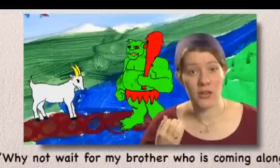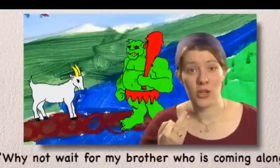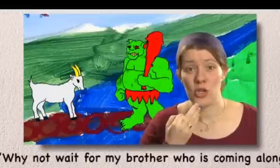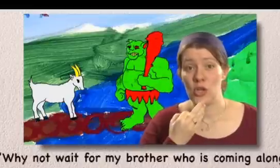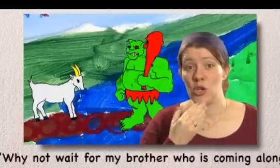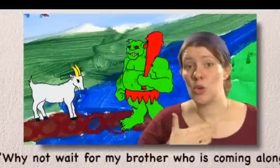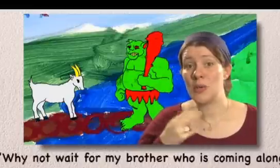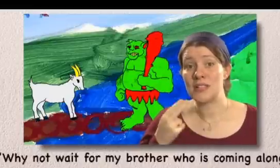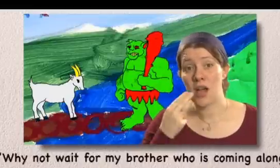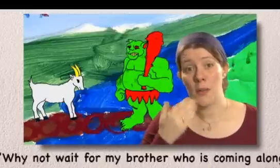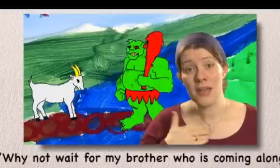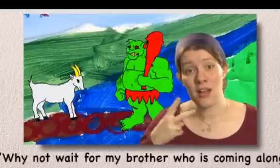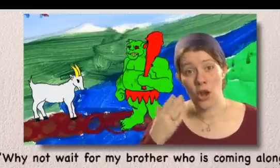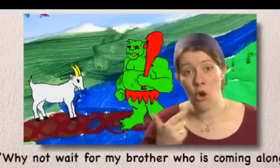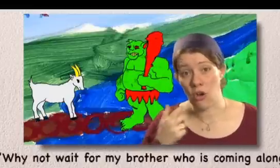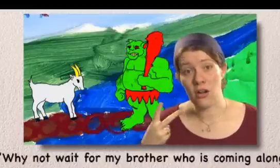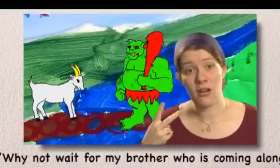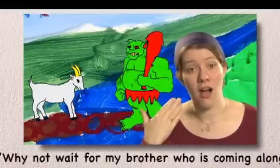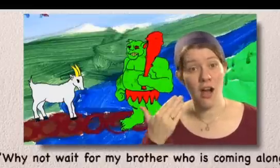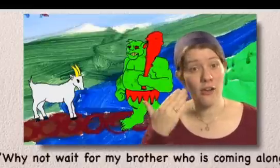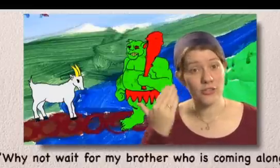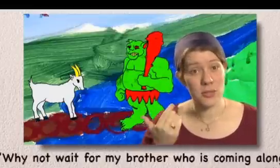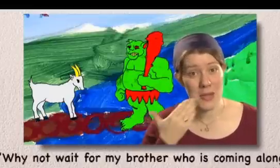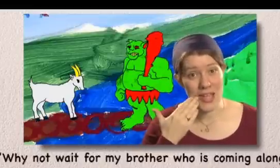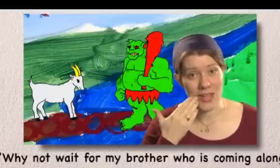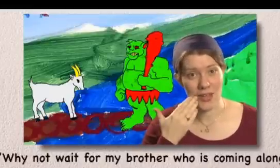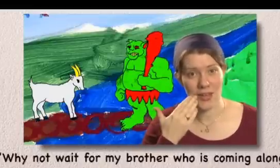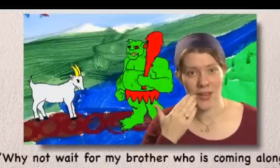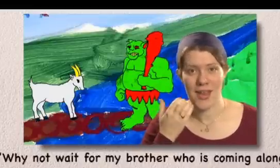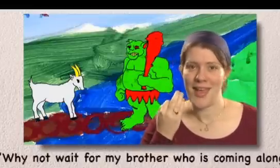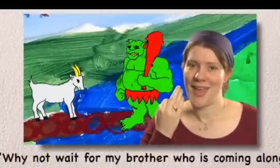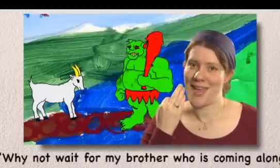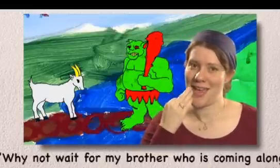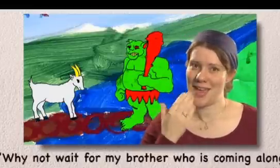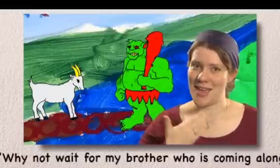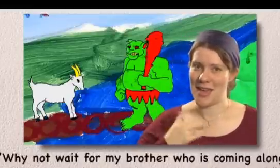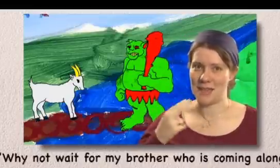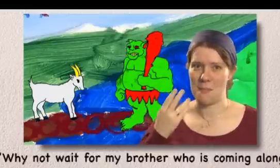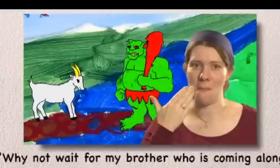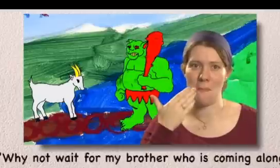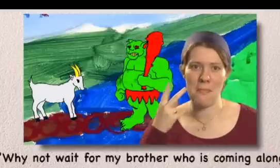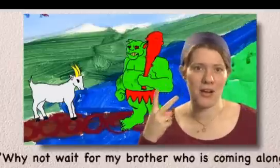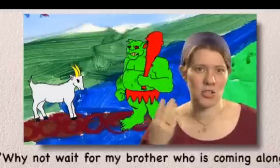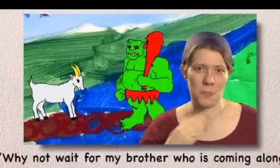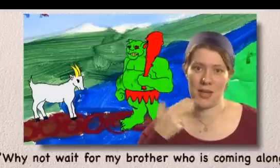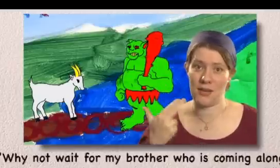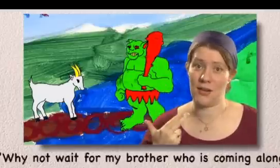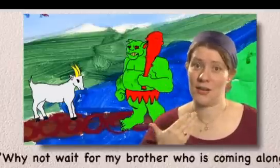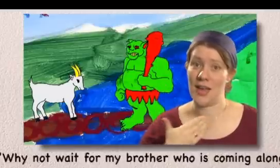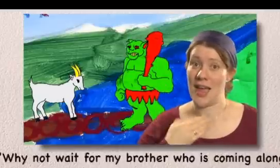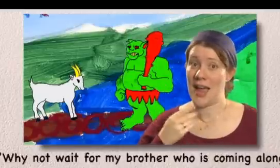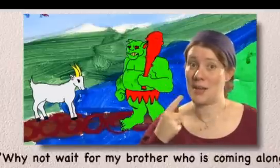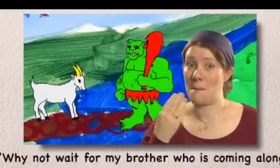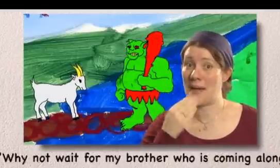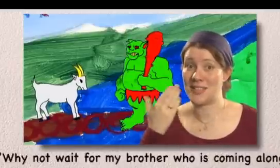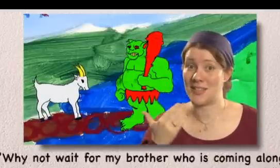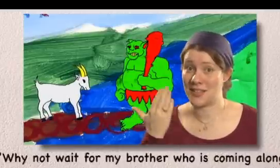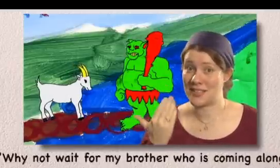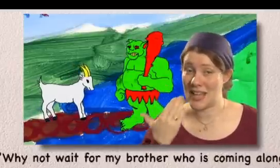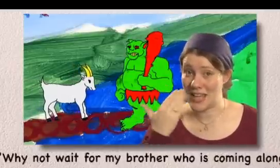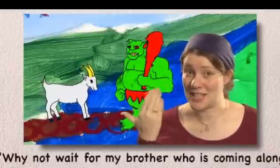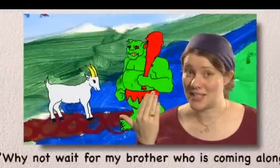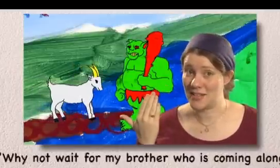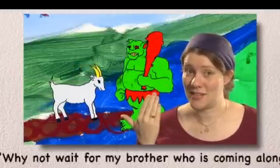brother, who is coming along after me? He is much bigger and